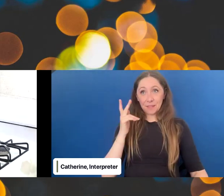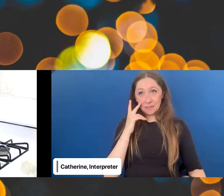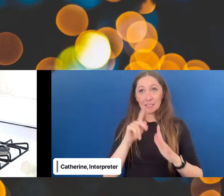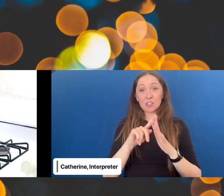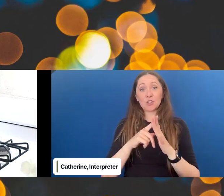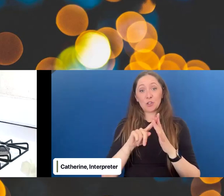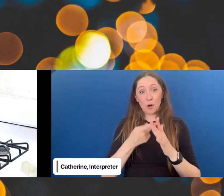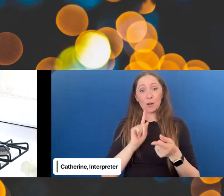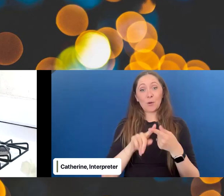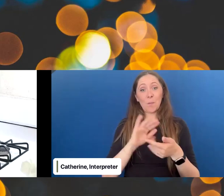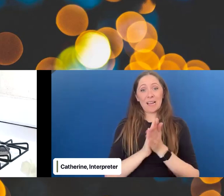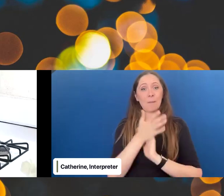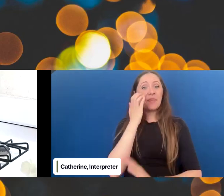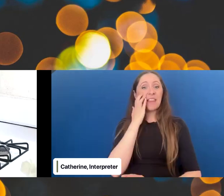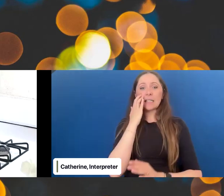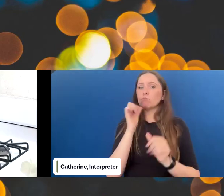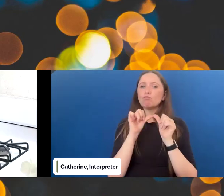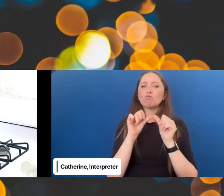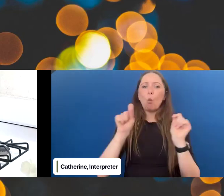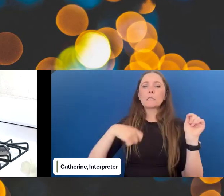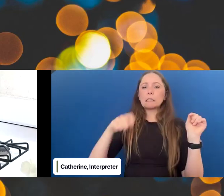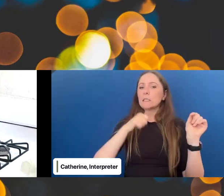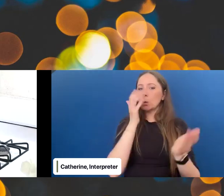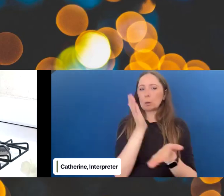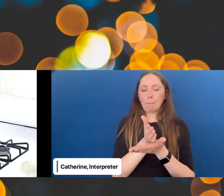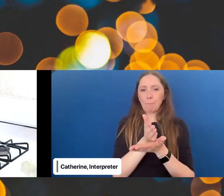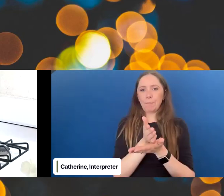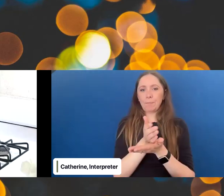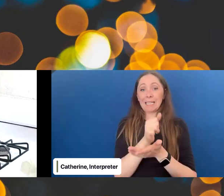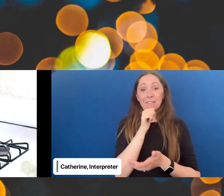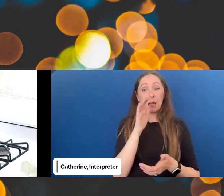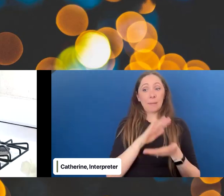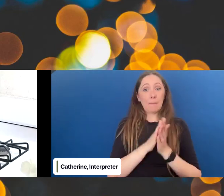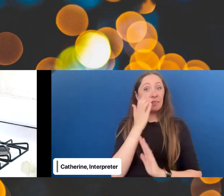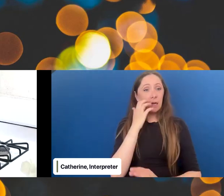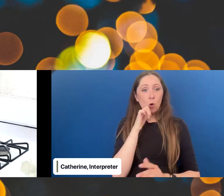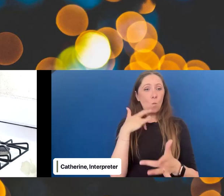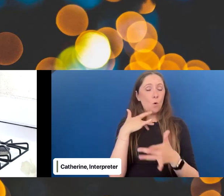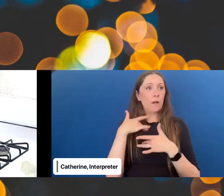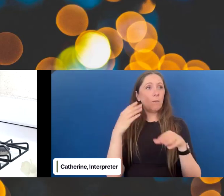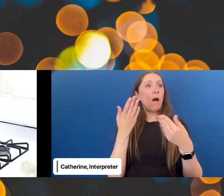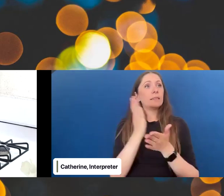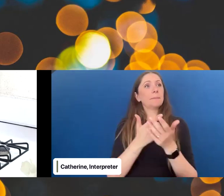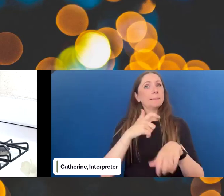up just a little bit. Just keep whisking it. If it hasn't thickened up yet, don't worry. Give it time.